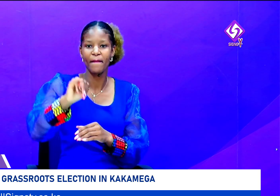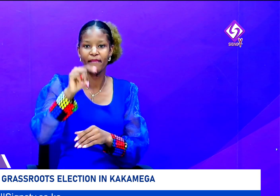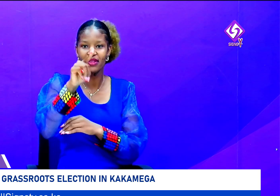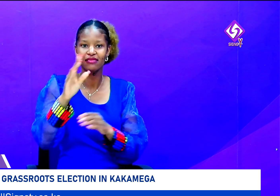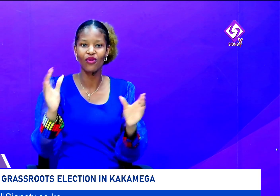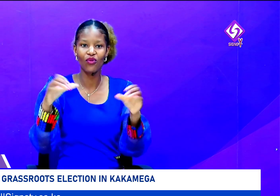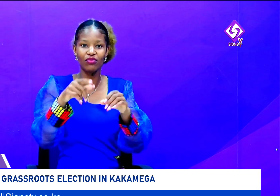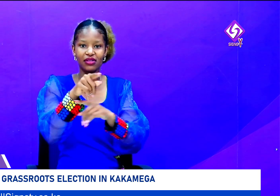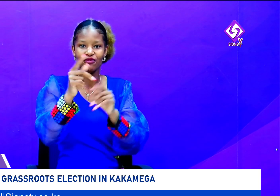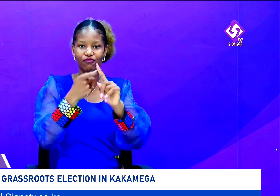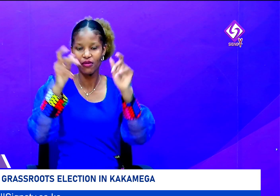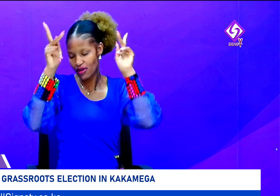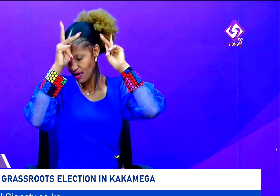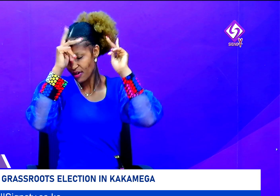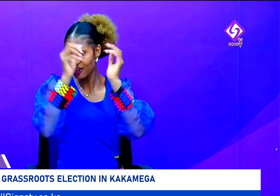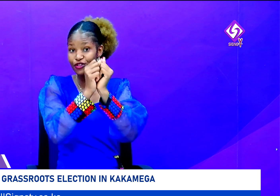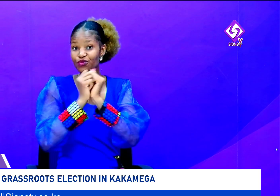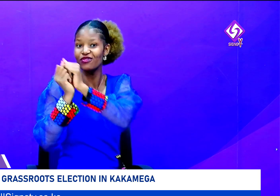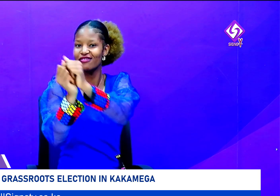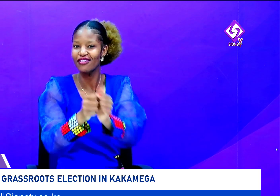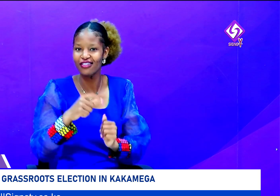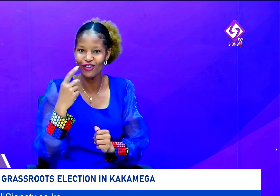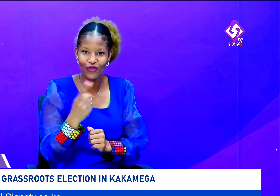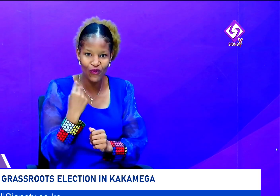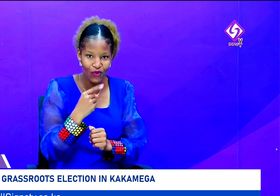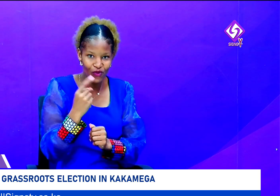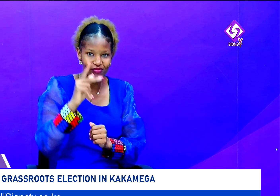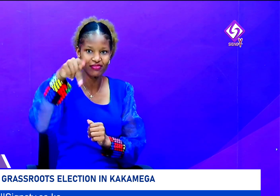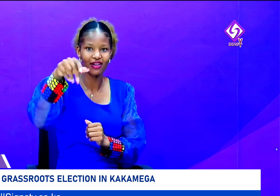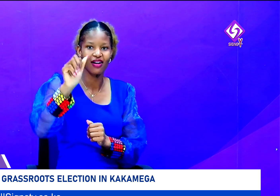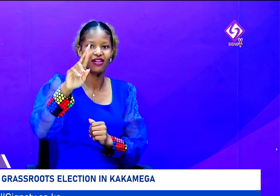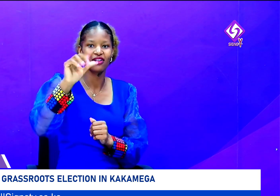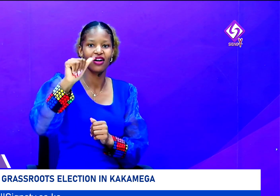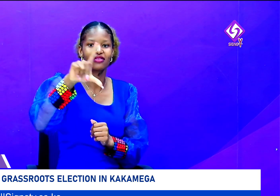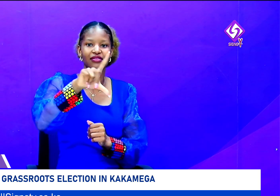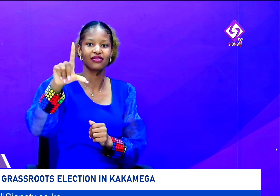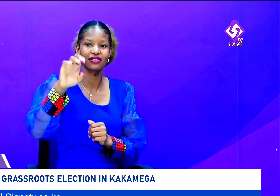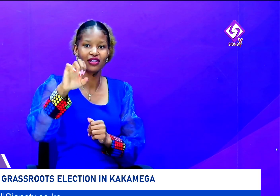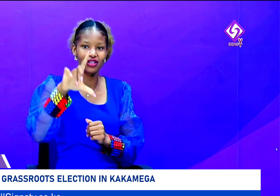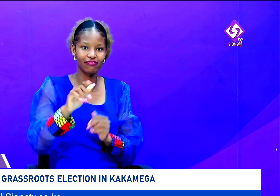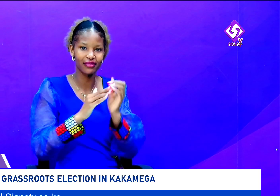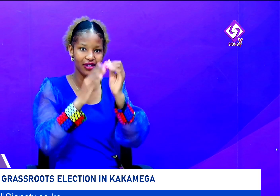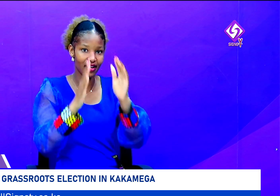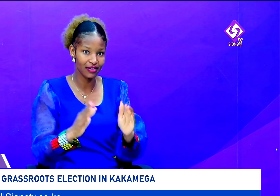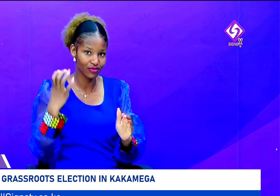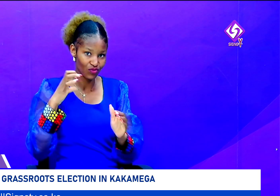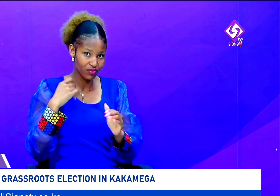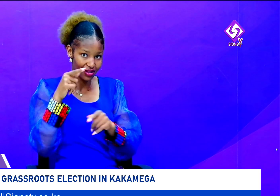reported that the elections were not only marred by violence but also by allegations of